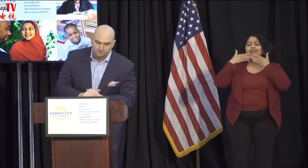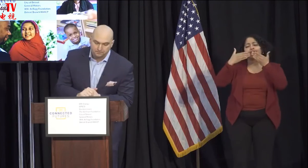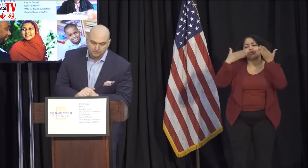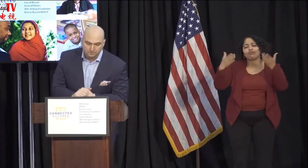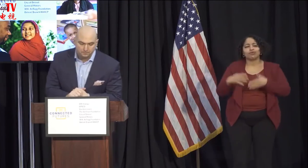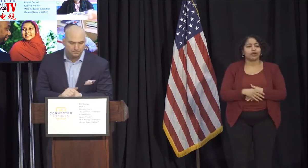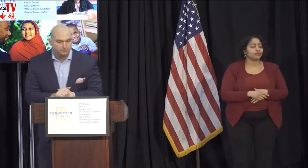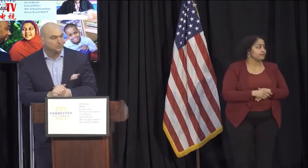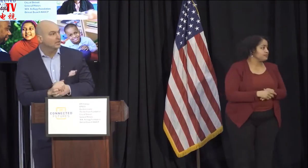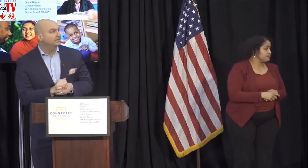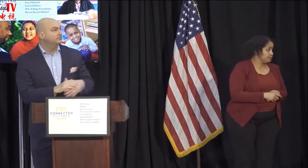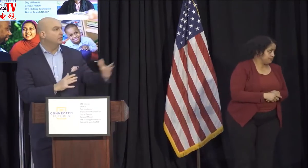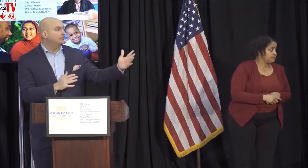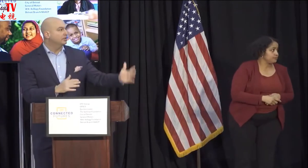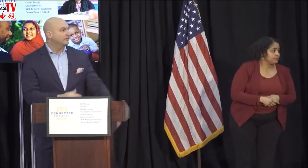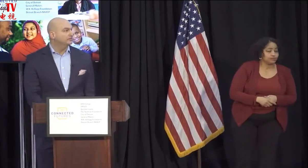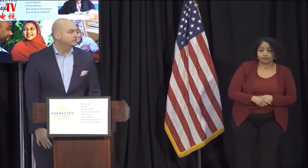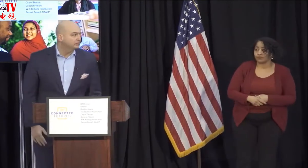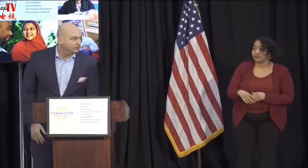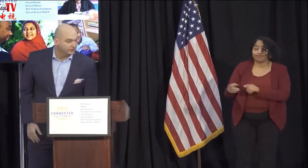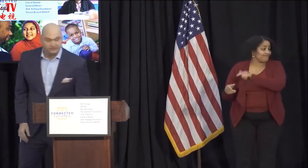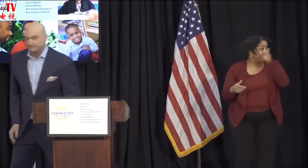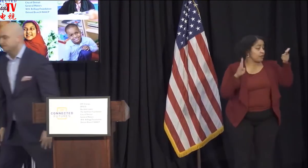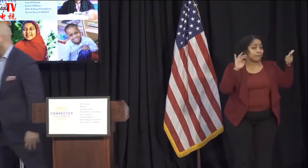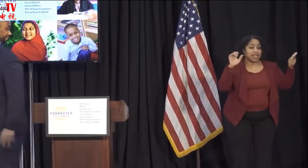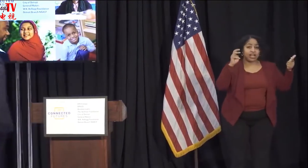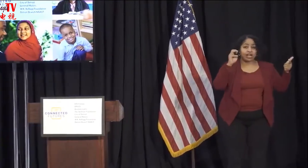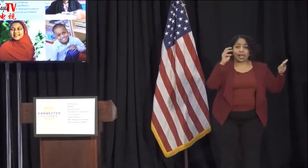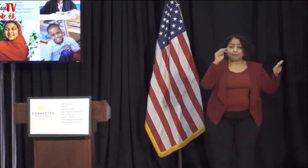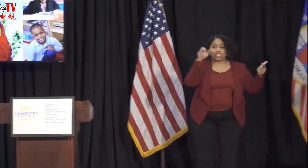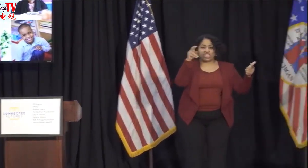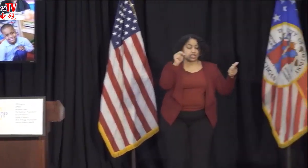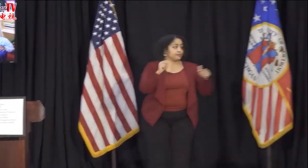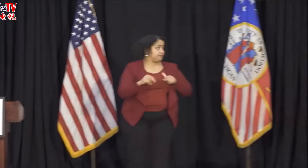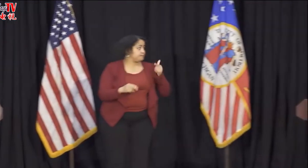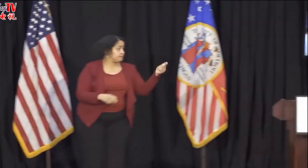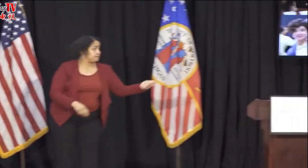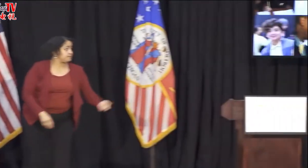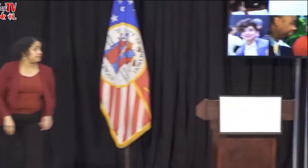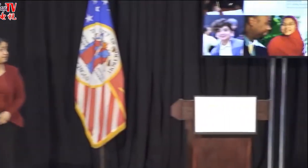At this point, Bill Emerson will join us.